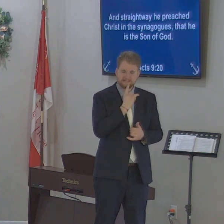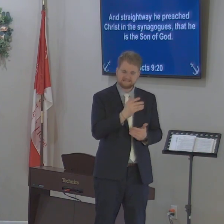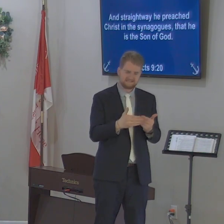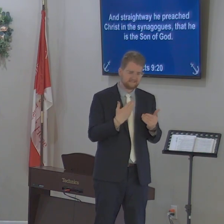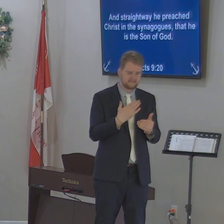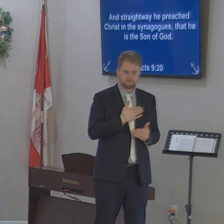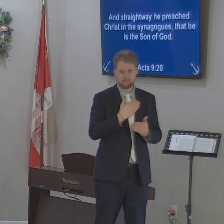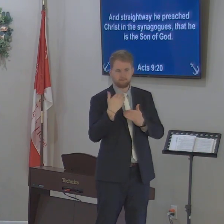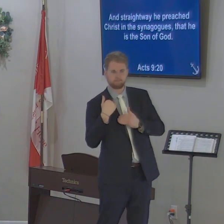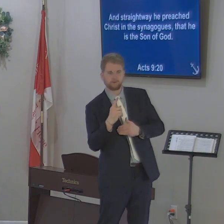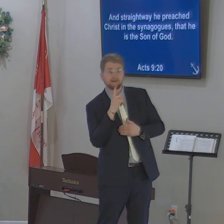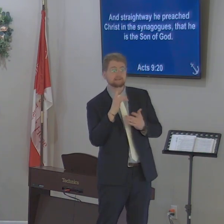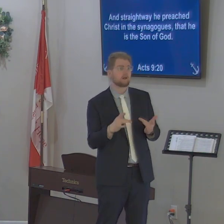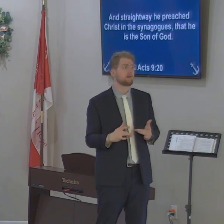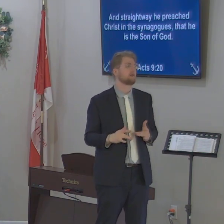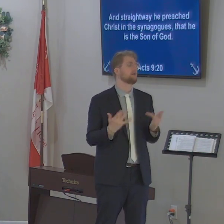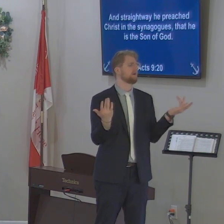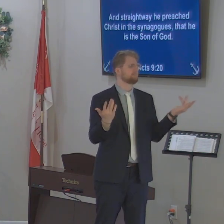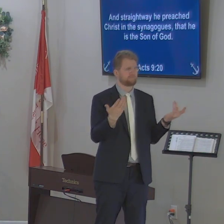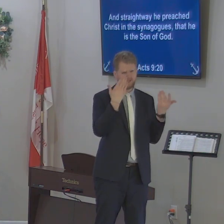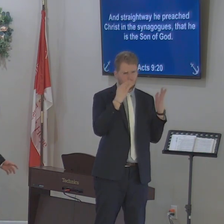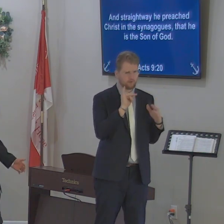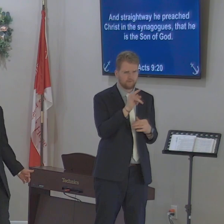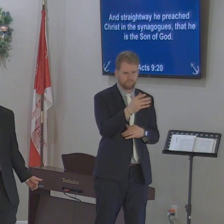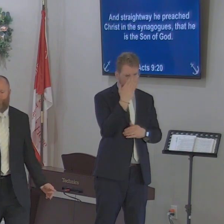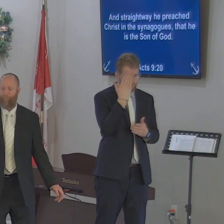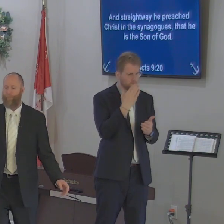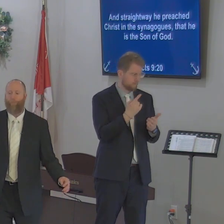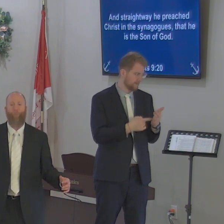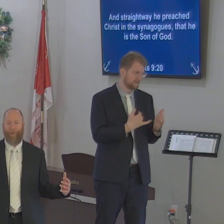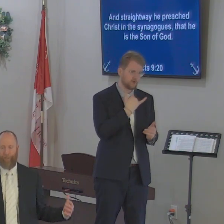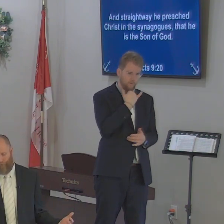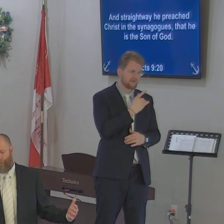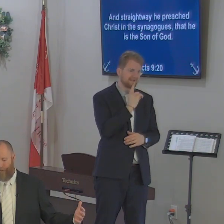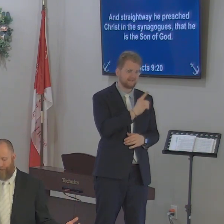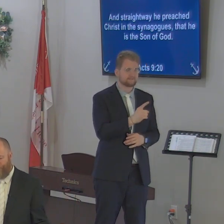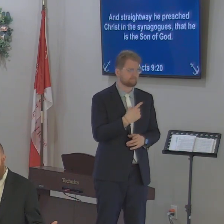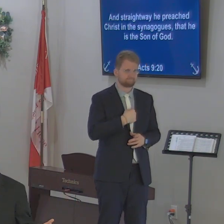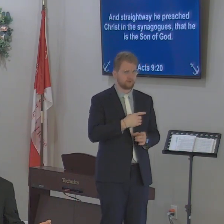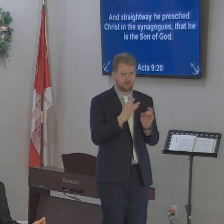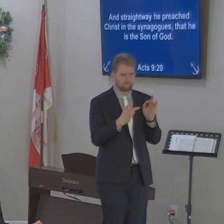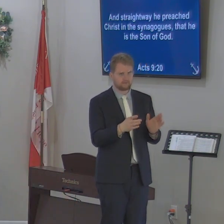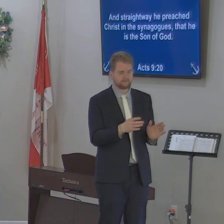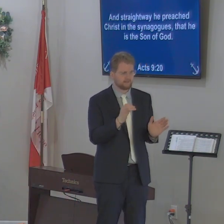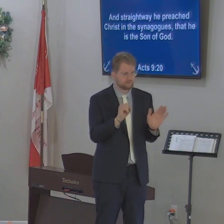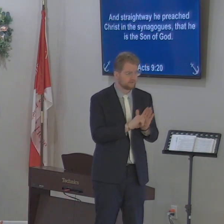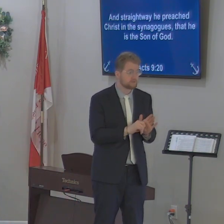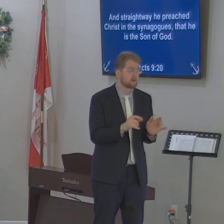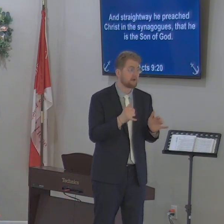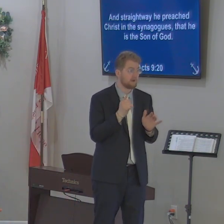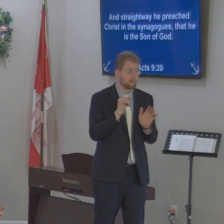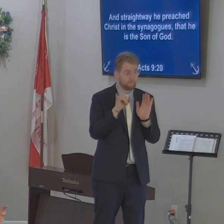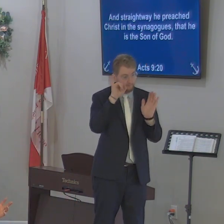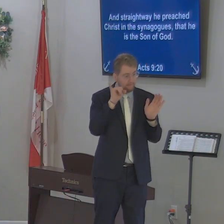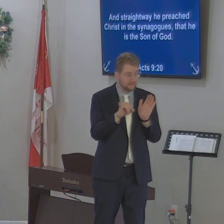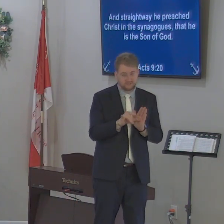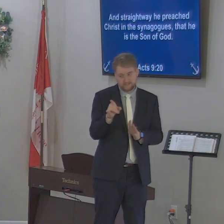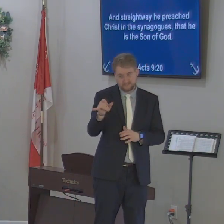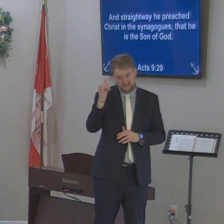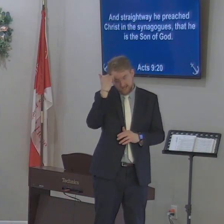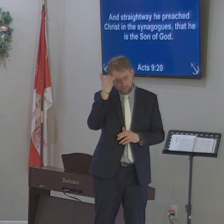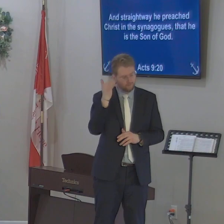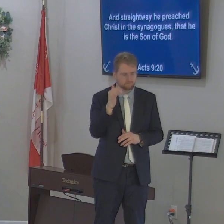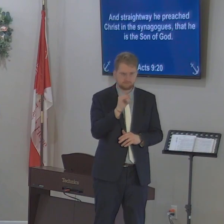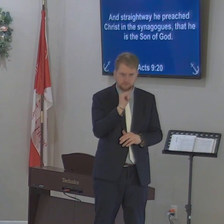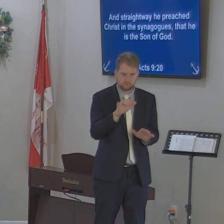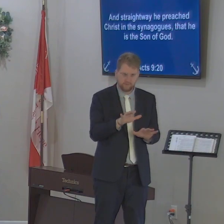light. I don't know if you know what a yoke is. I'm terrible at point illustrations, but imagine that I'm an ox. Don't do that.